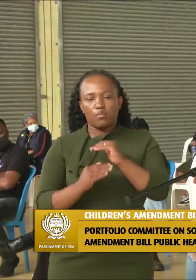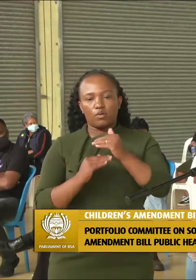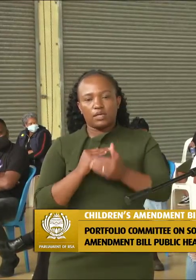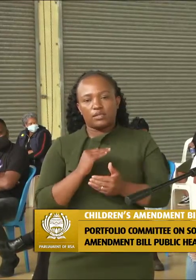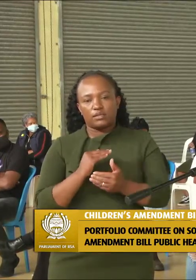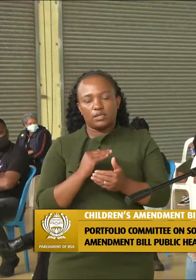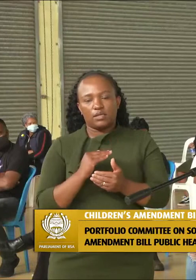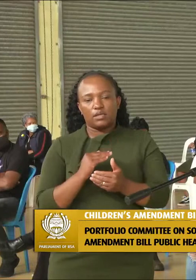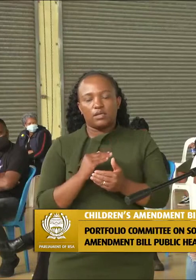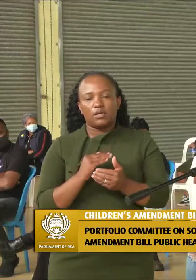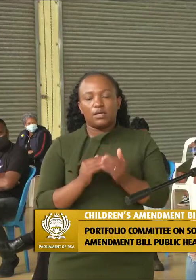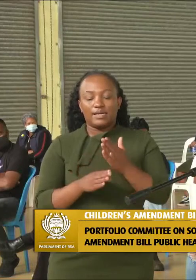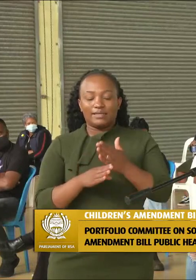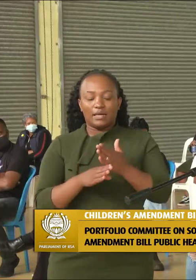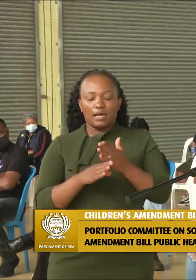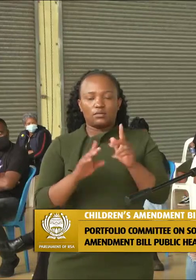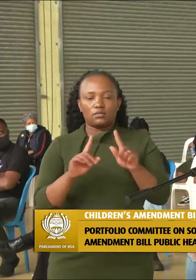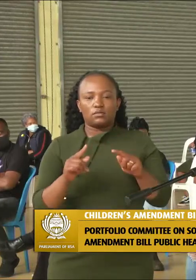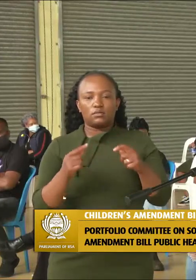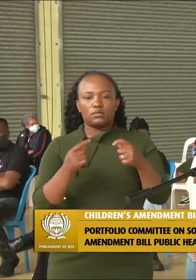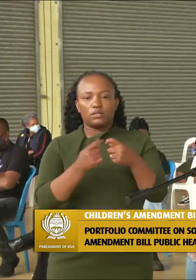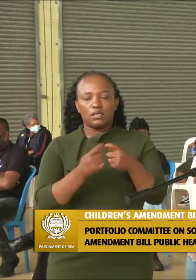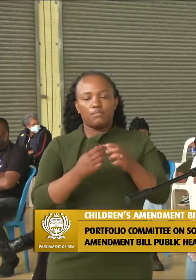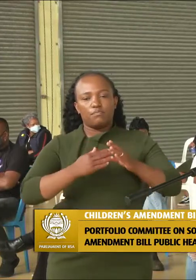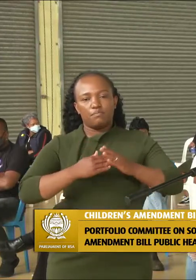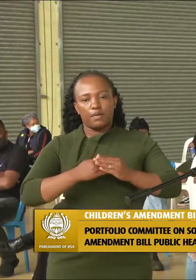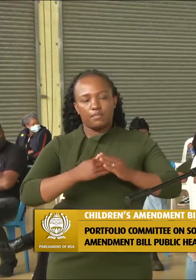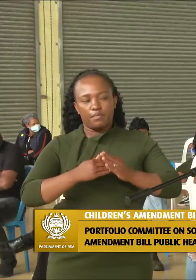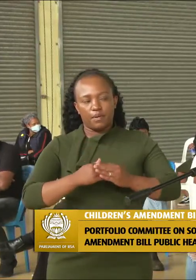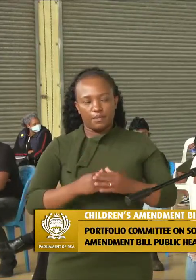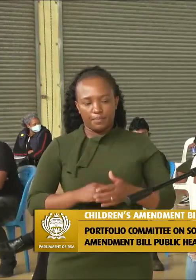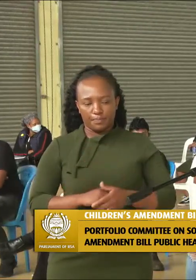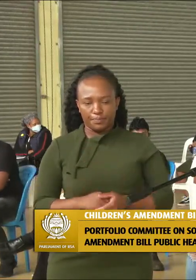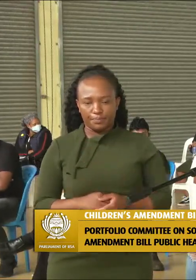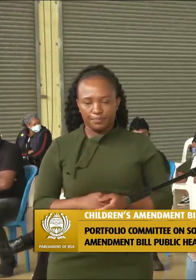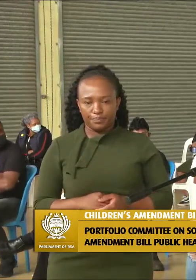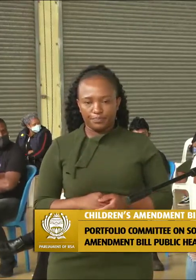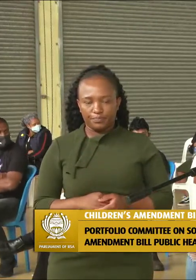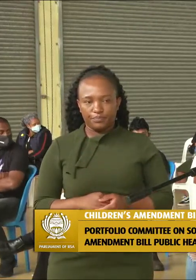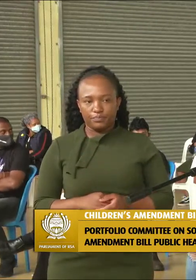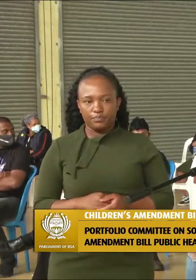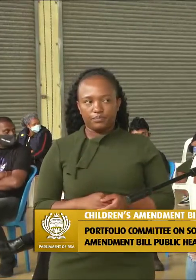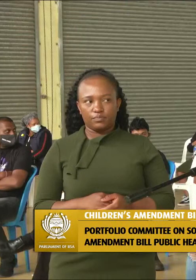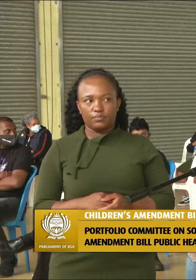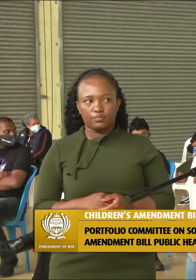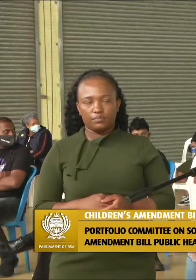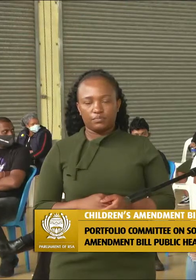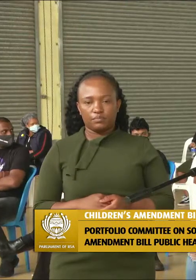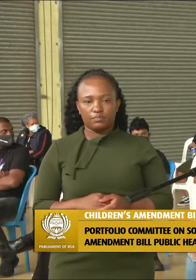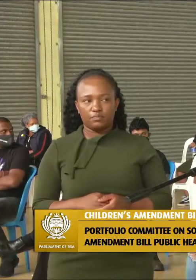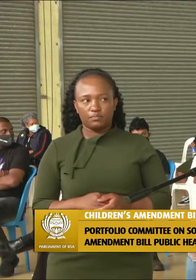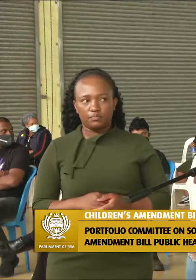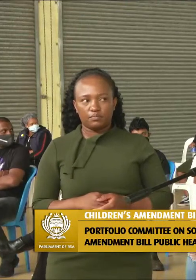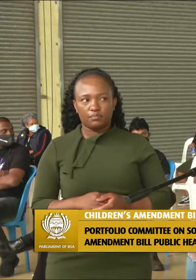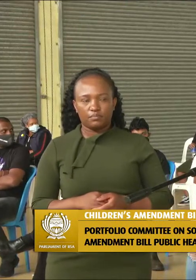member. Igama lami nguPeggy Mdlandla, nami ngisebenza